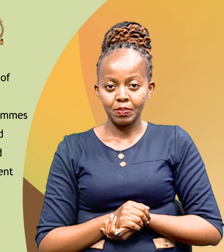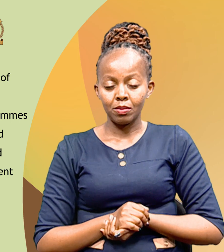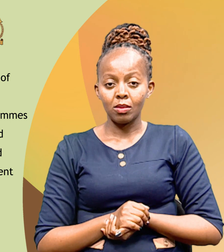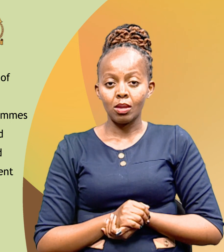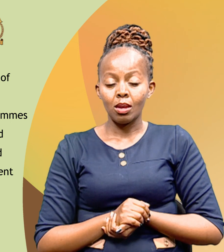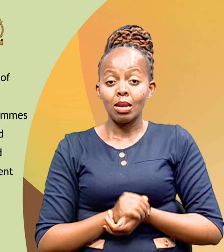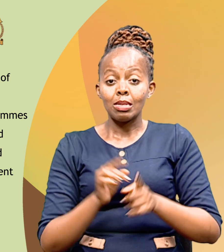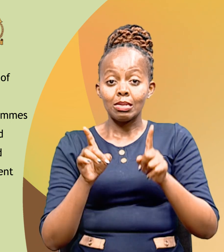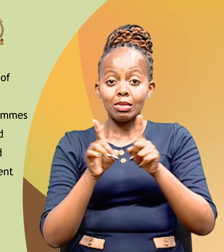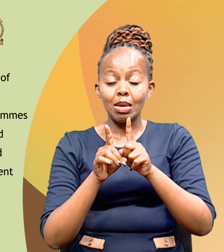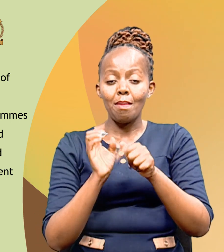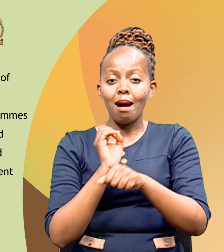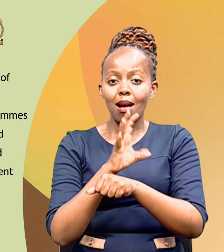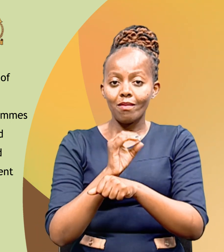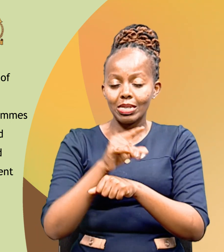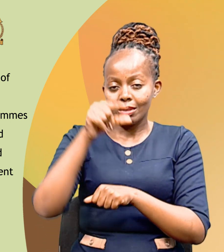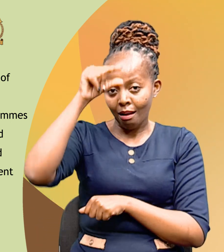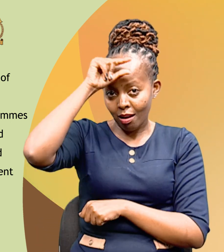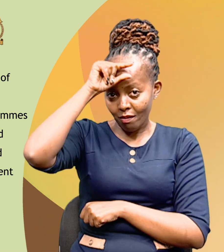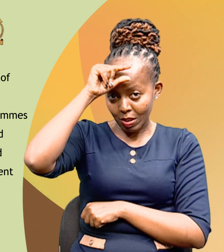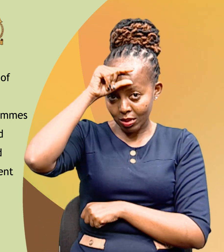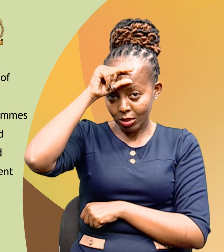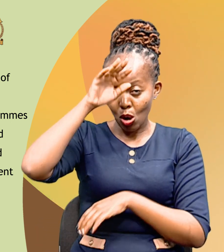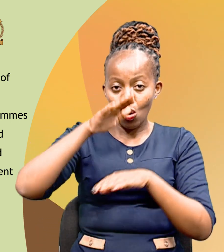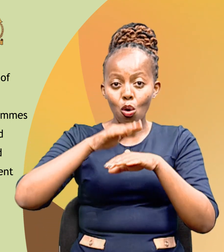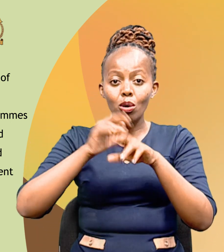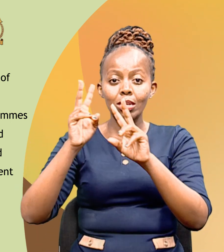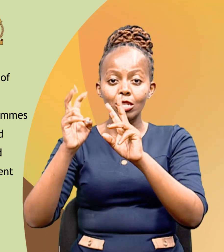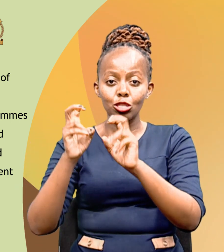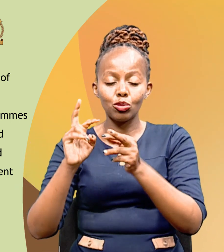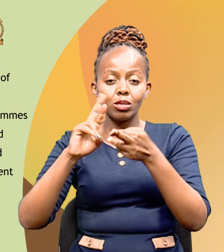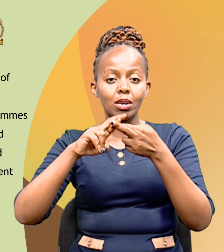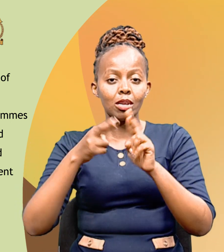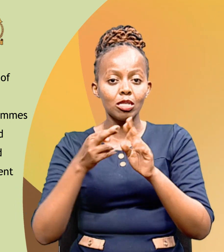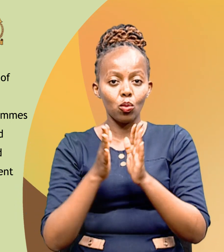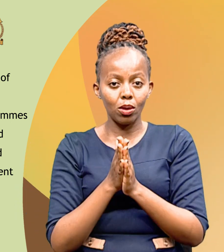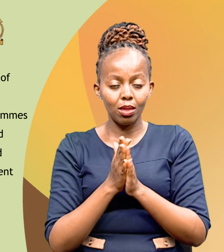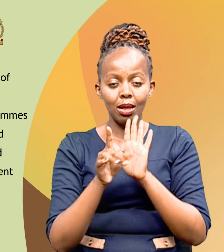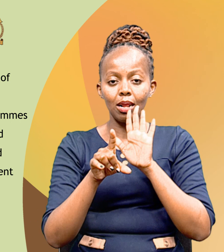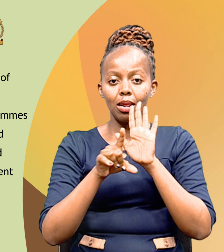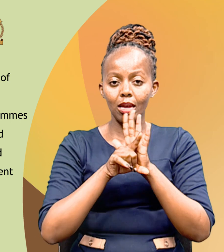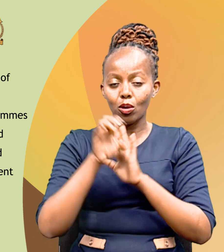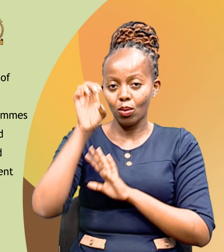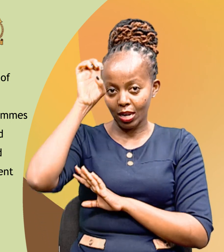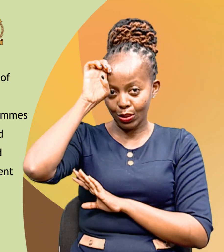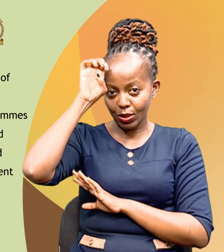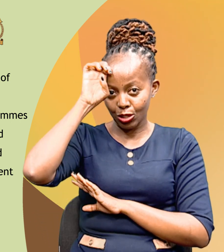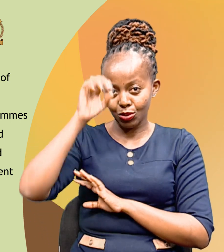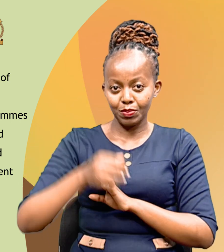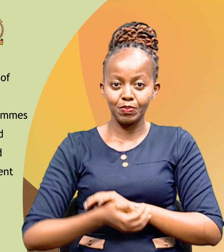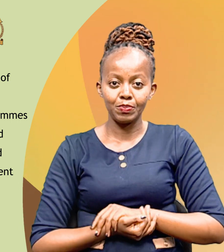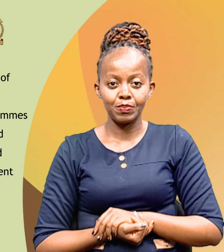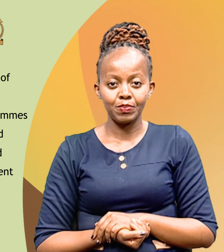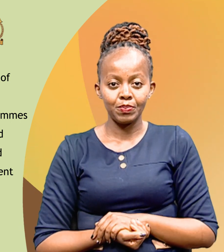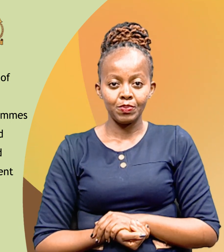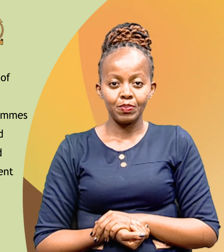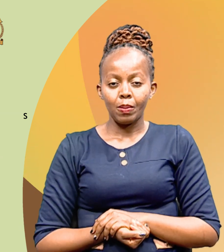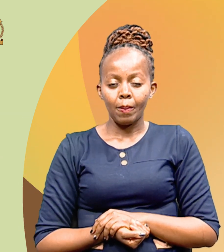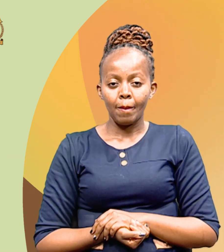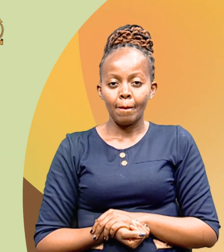and advising the government on matters relating to legal education.